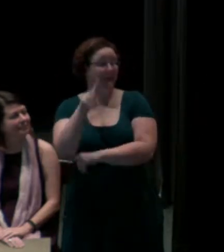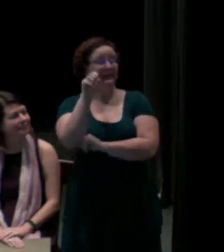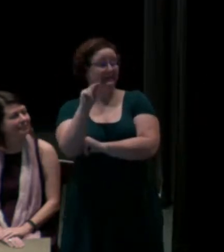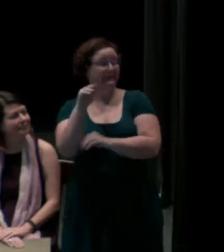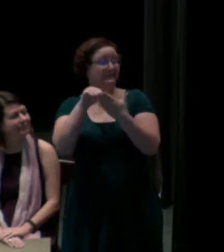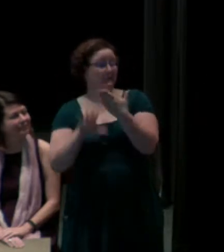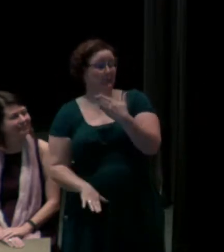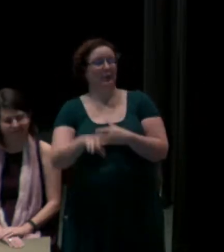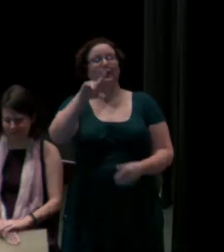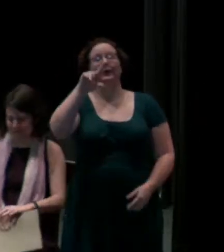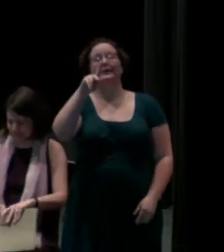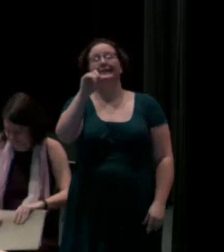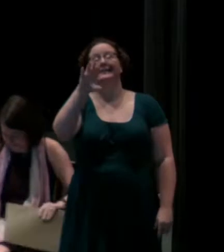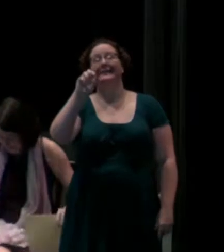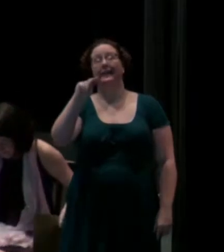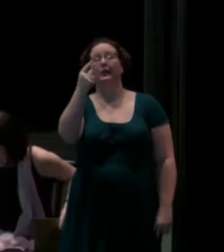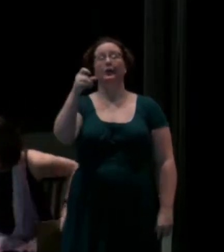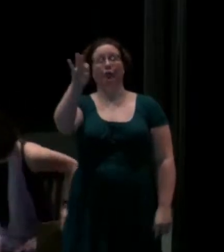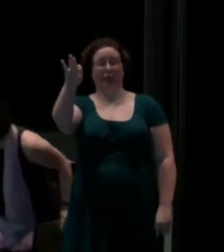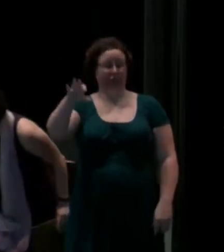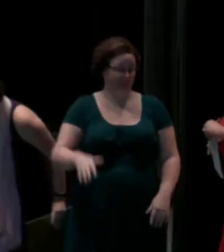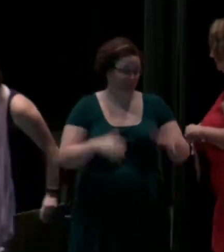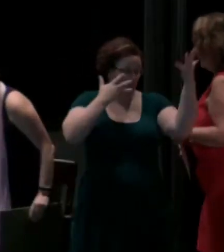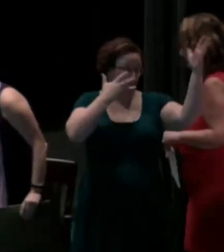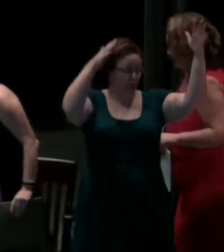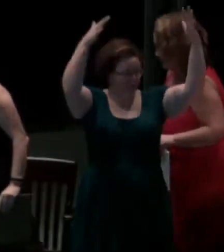Students, Karen Goff.